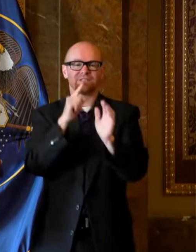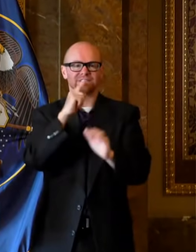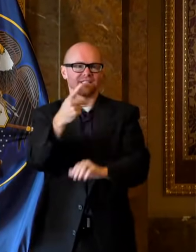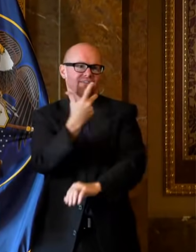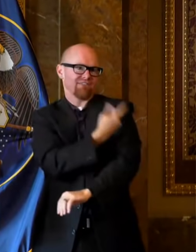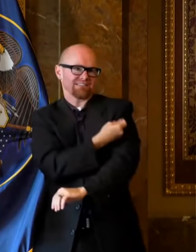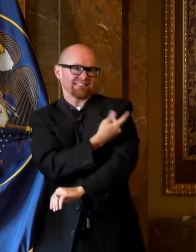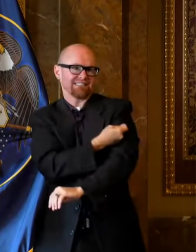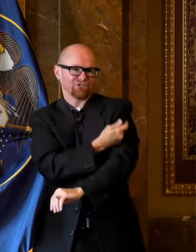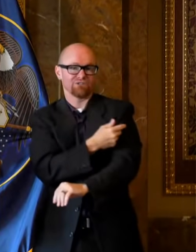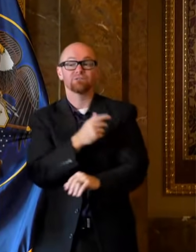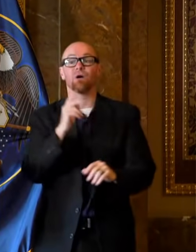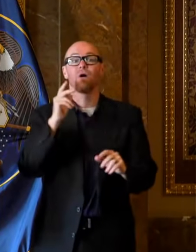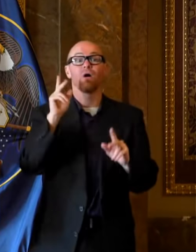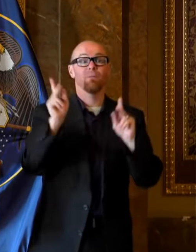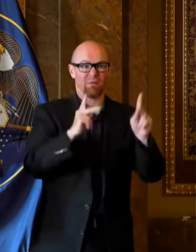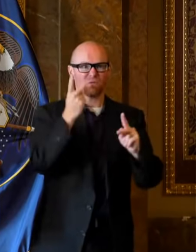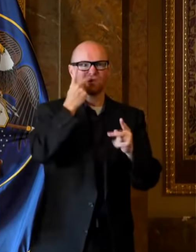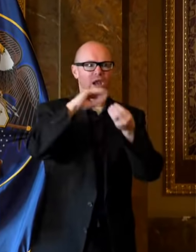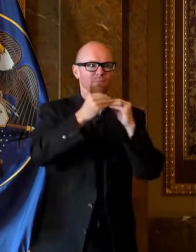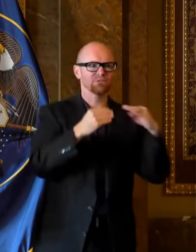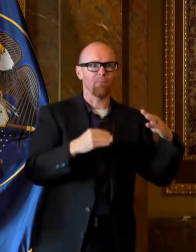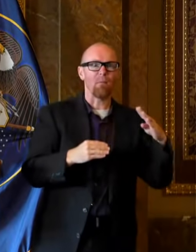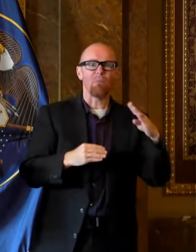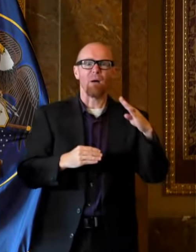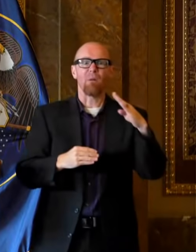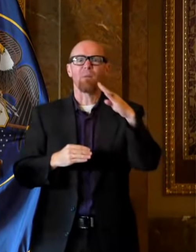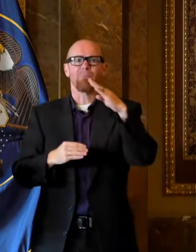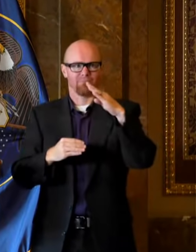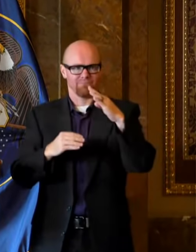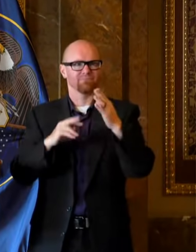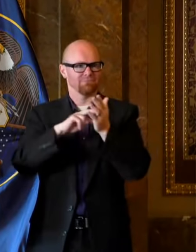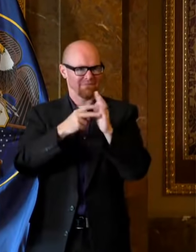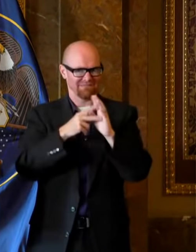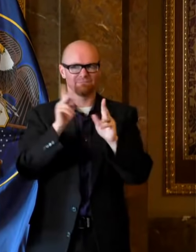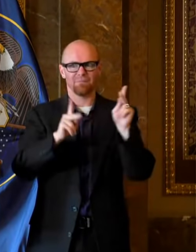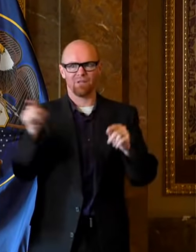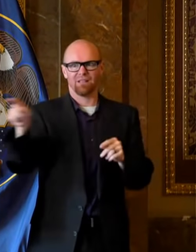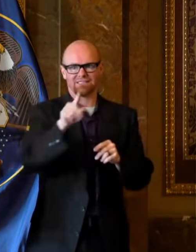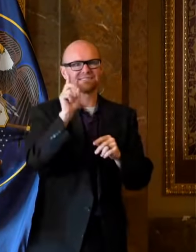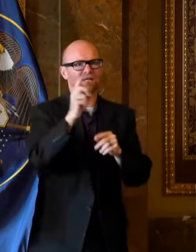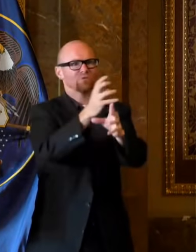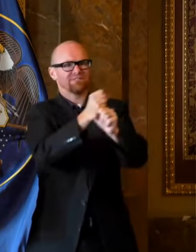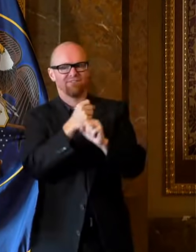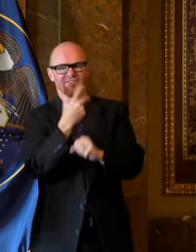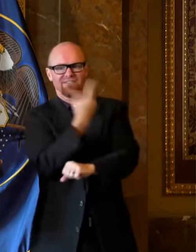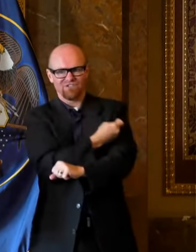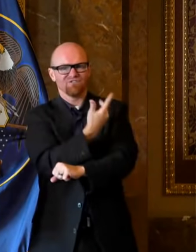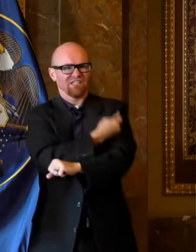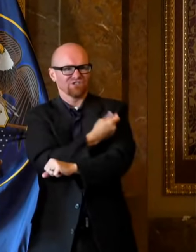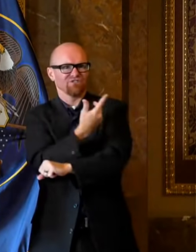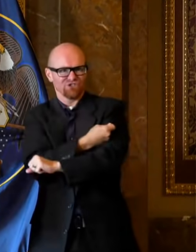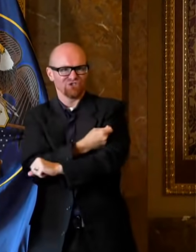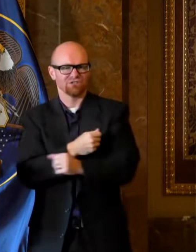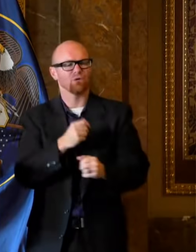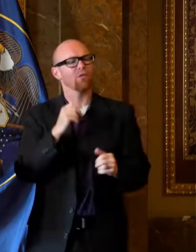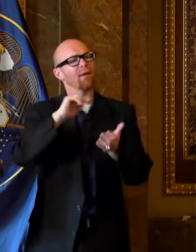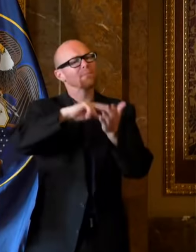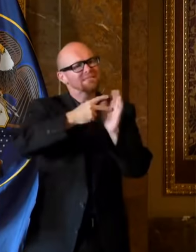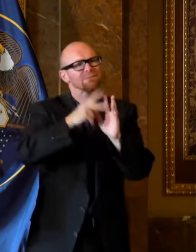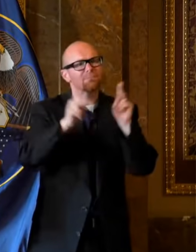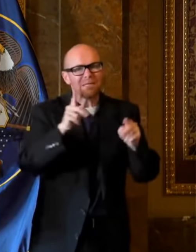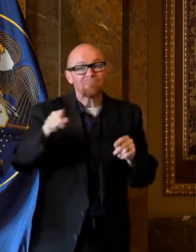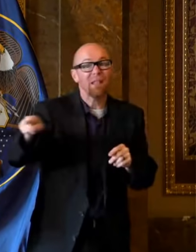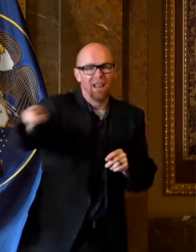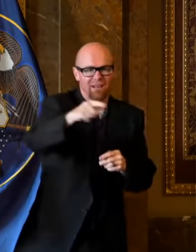as cases started to go up. People started getting vaccines. We didn't add any mandates. We didn't change anything, but they were able to make good decisions. And